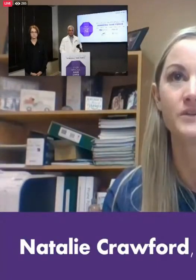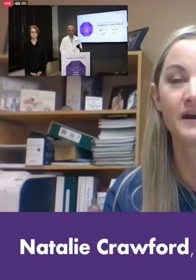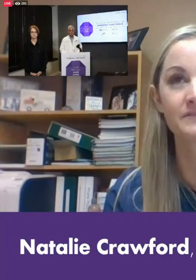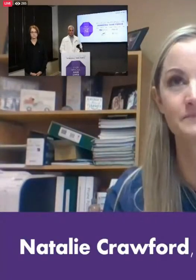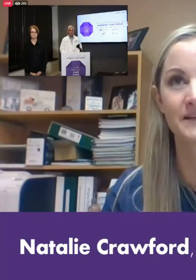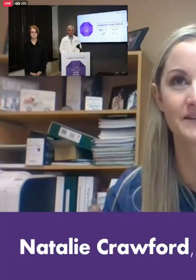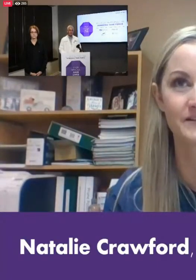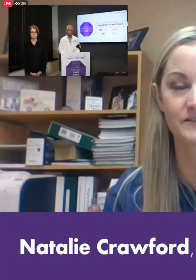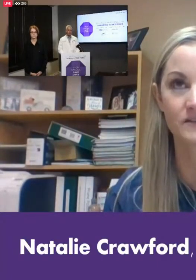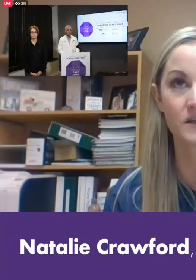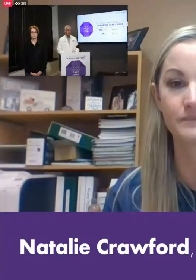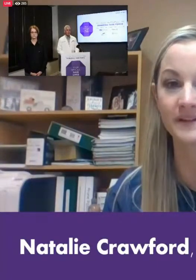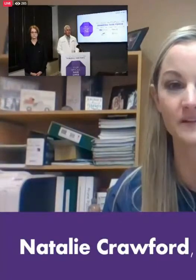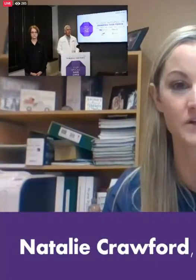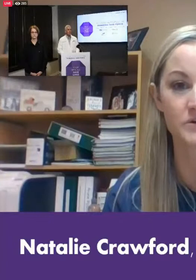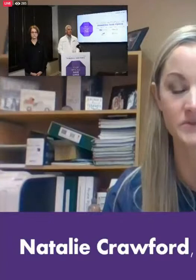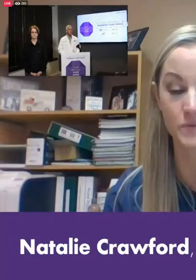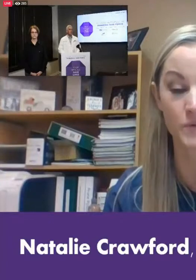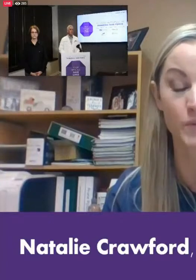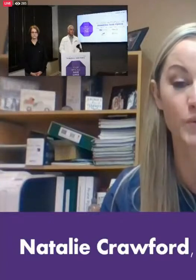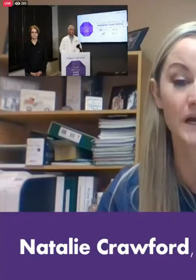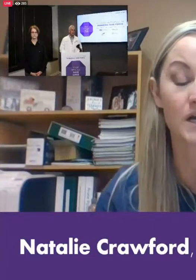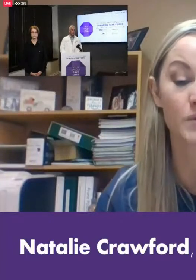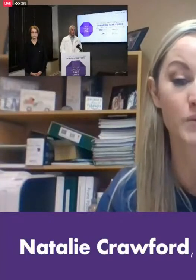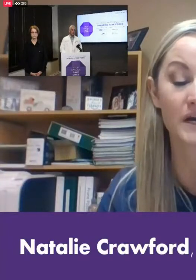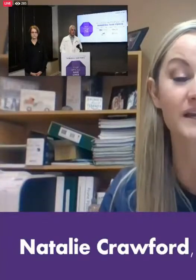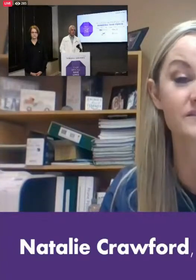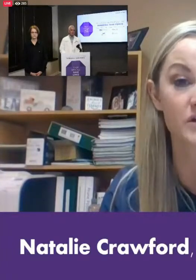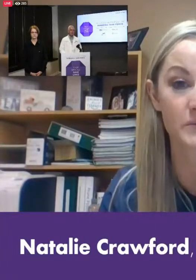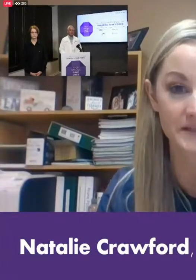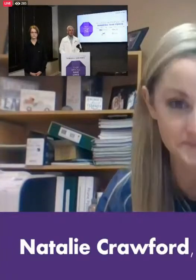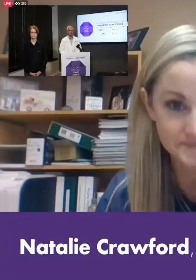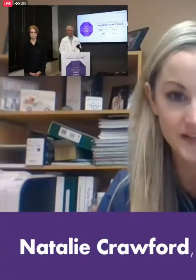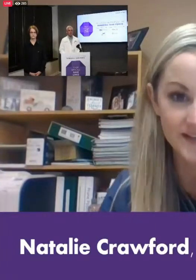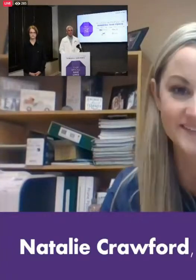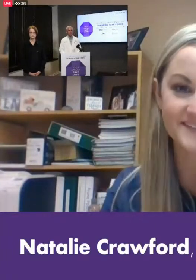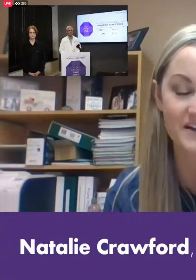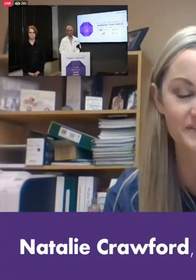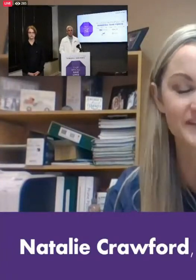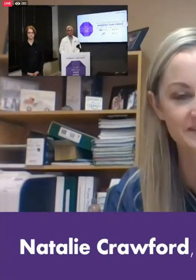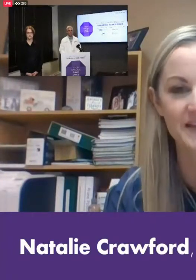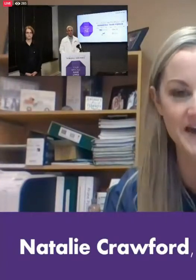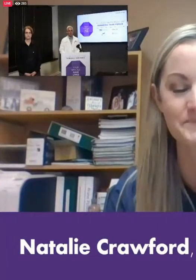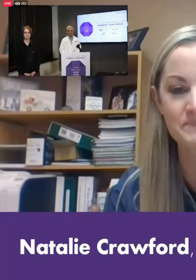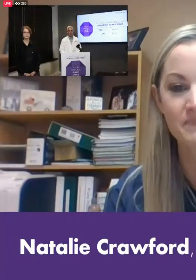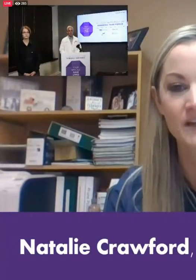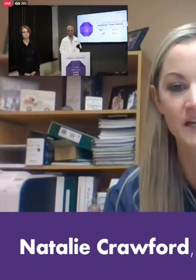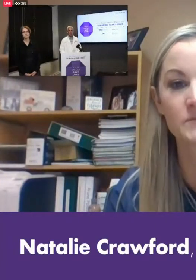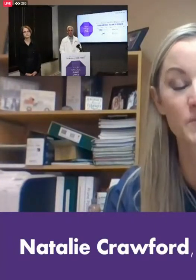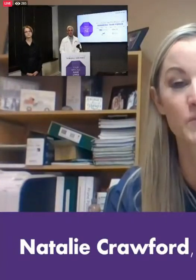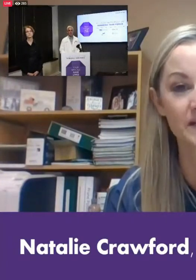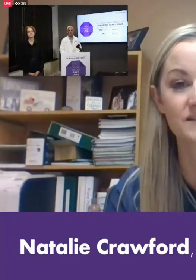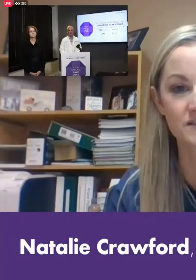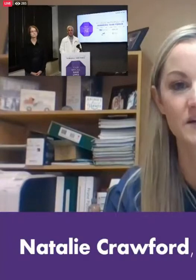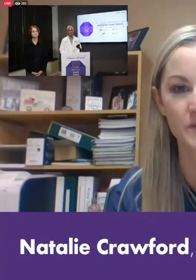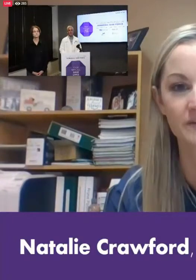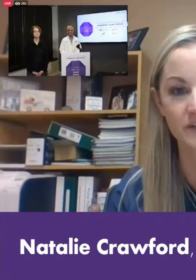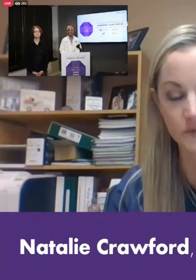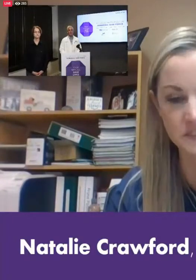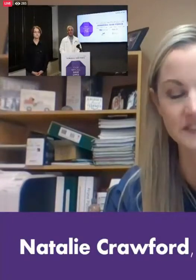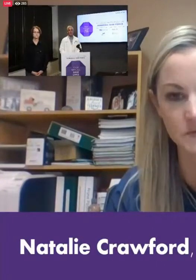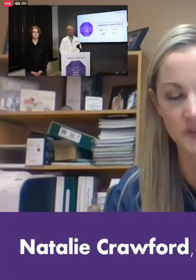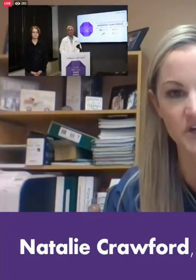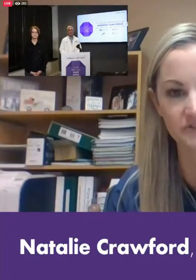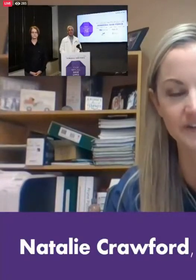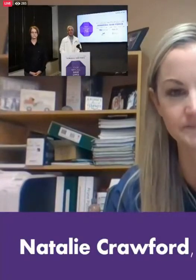So you have somebody that completely knows where he's going. He's confident in that and what he's done